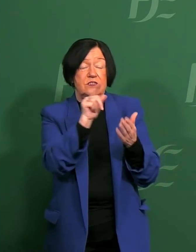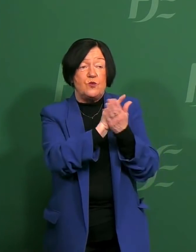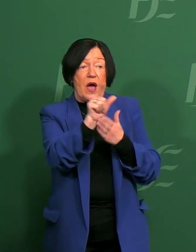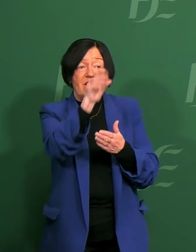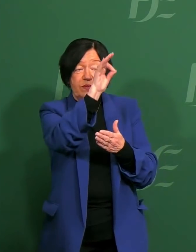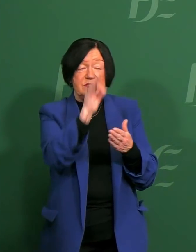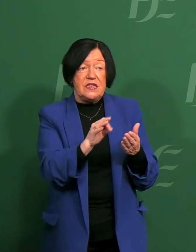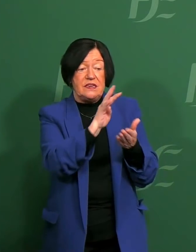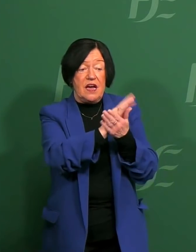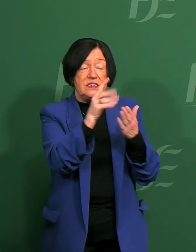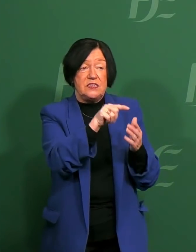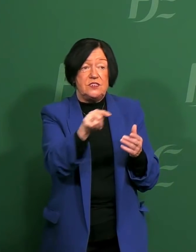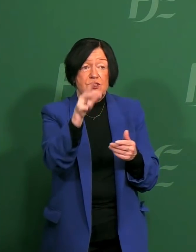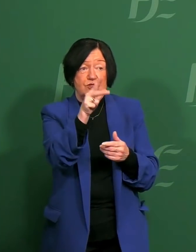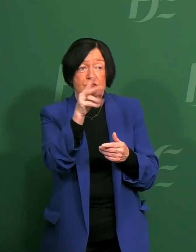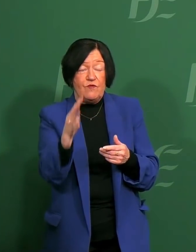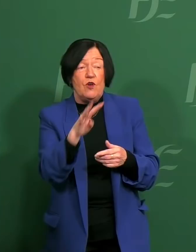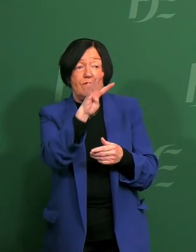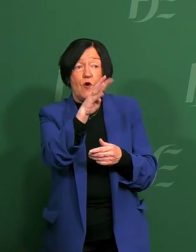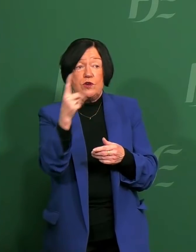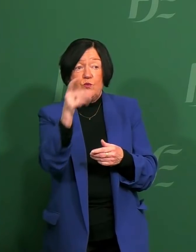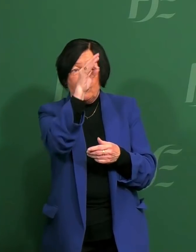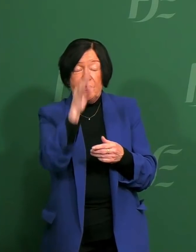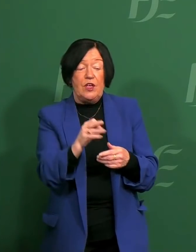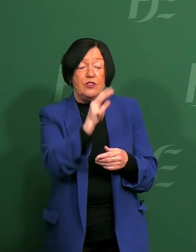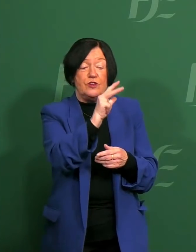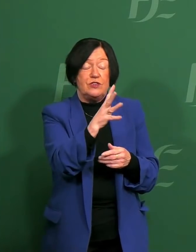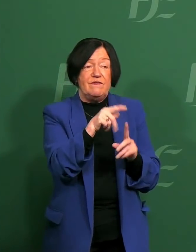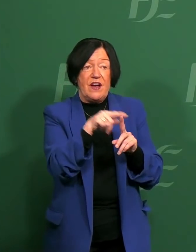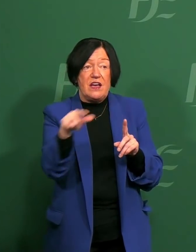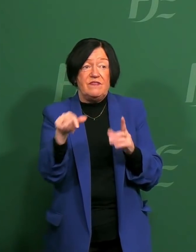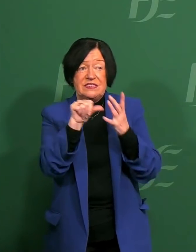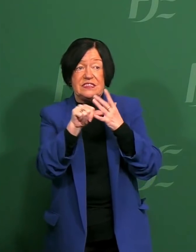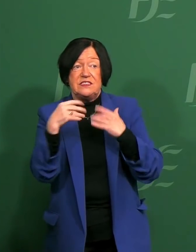to 34, 41% in the ages 35 to